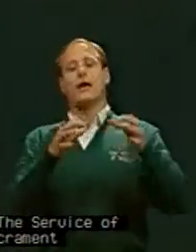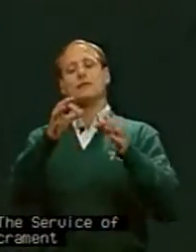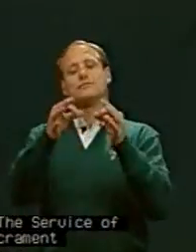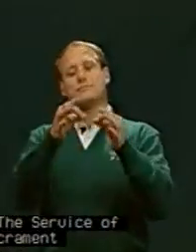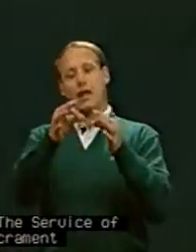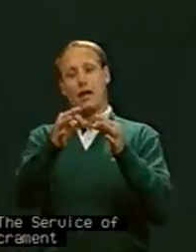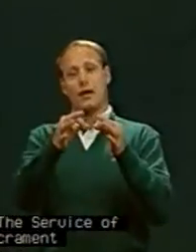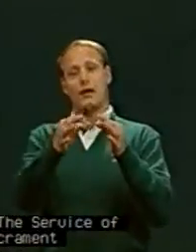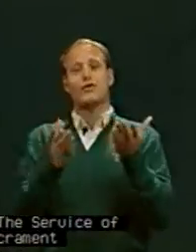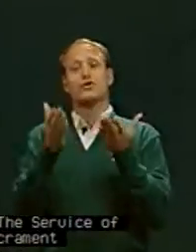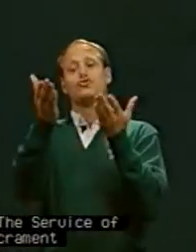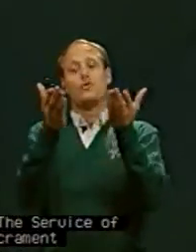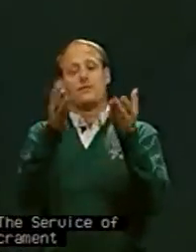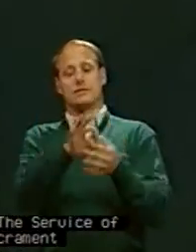The service of sacrament.